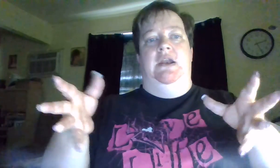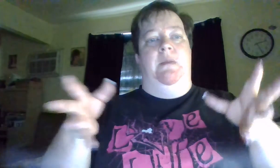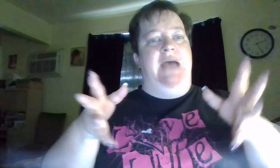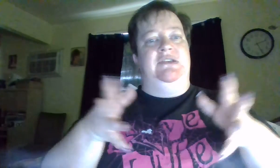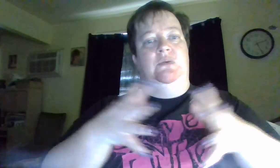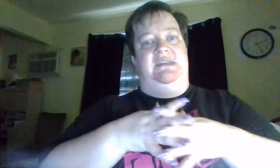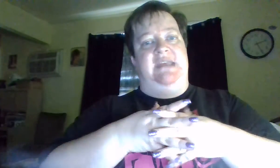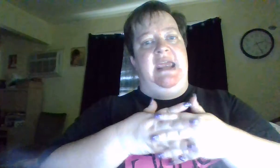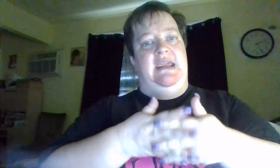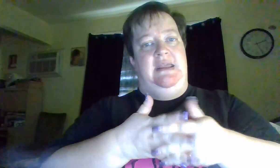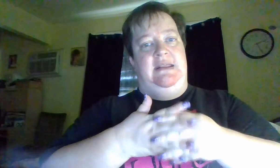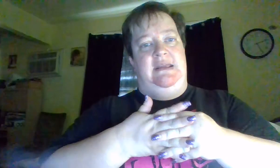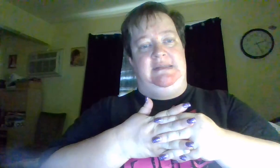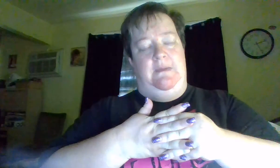know, Pastor was saying in this,